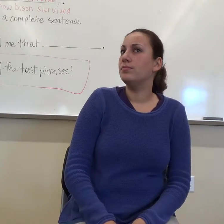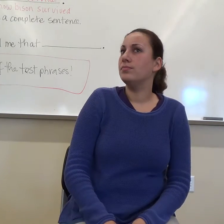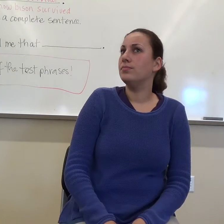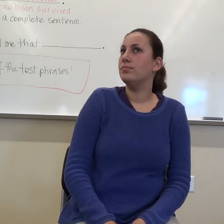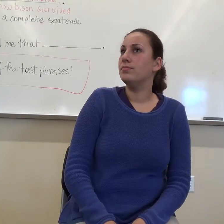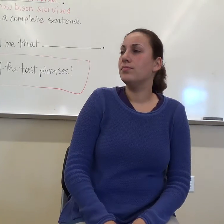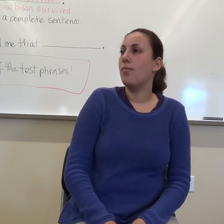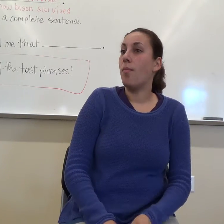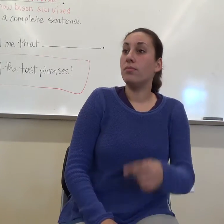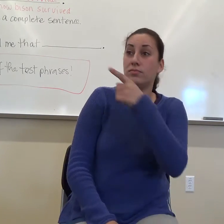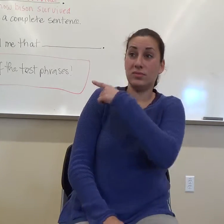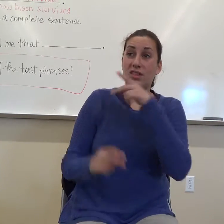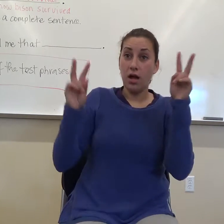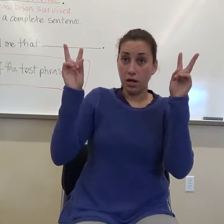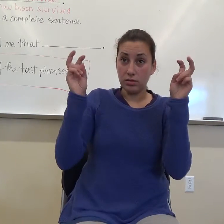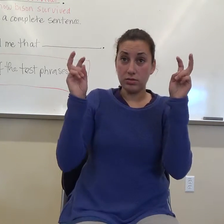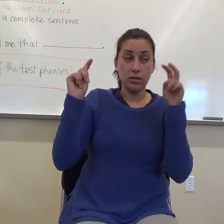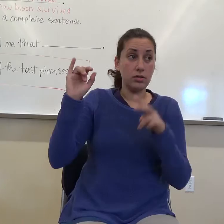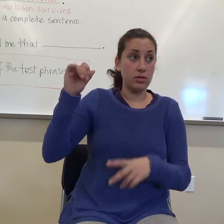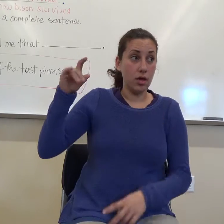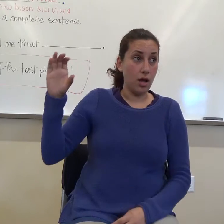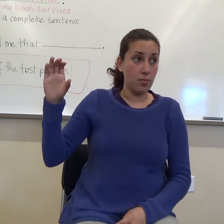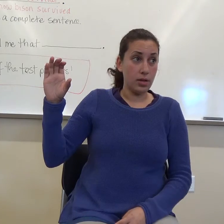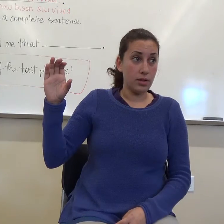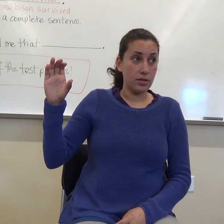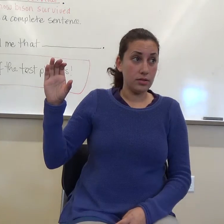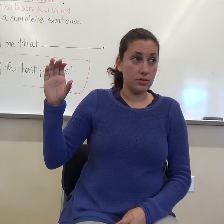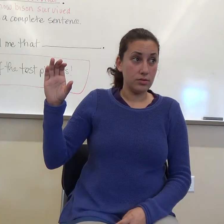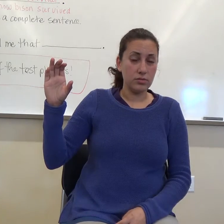the topic is King Solomon and the Queen of Sheba? Do people put that?